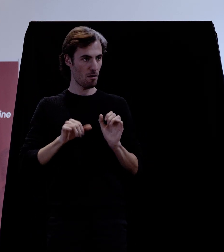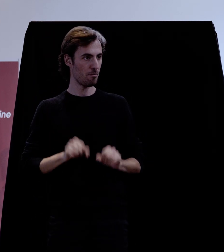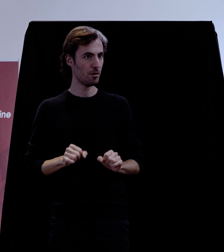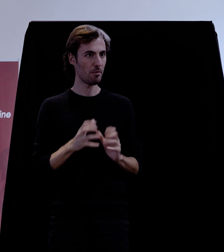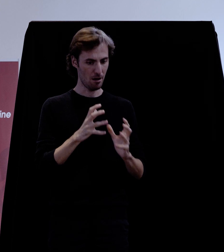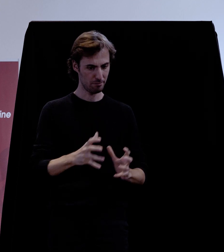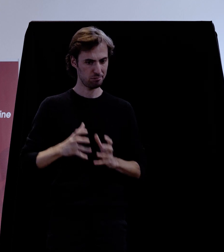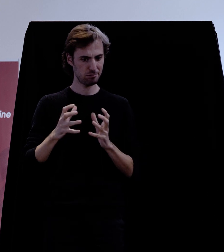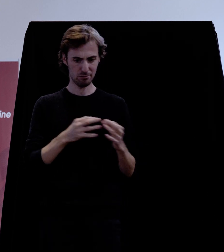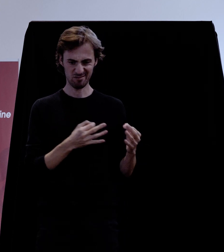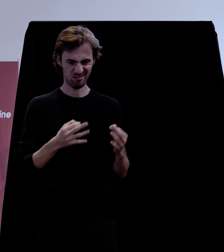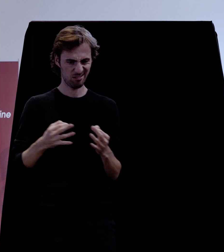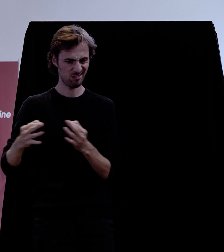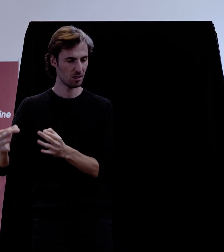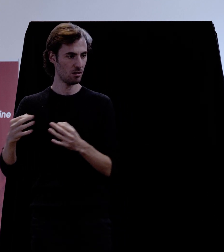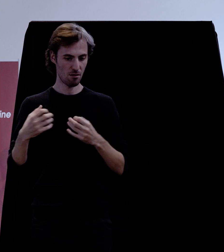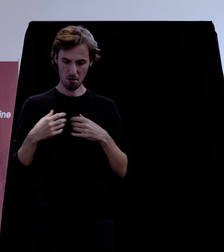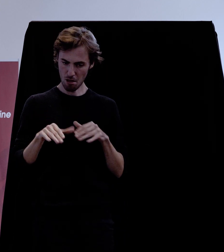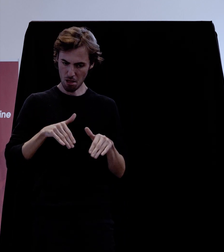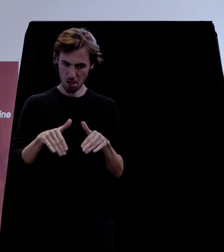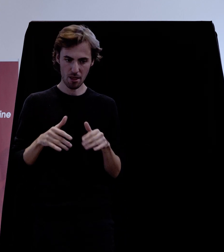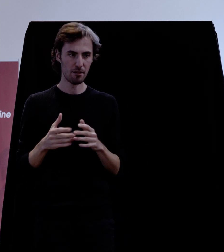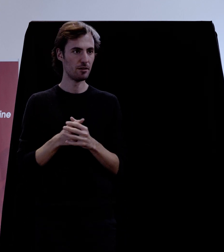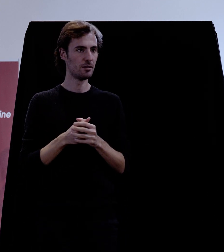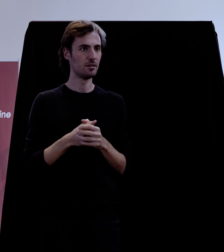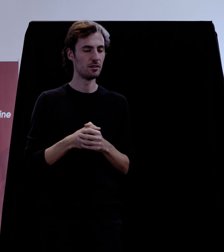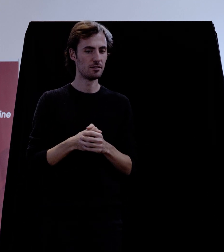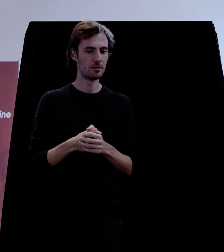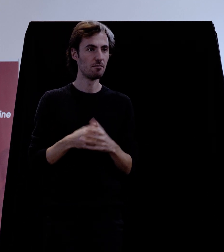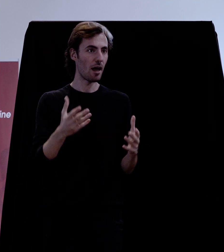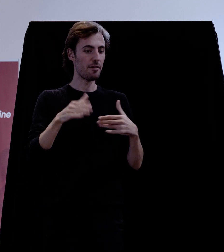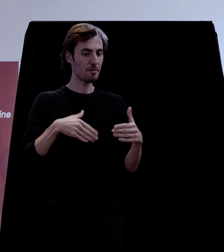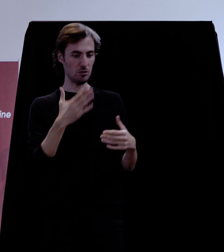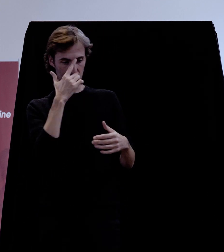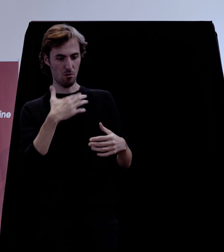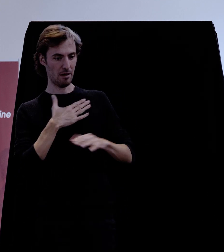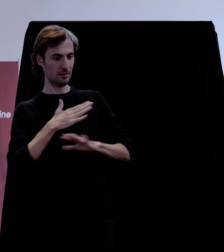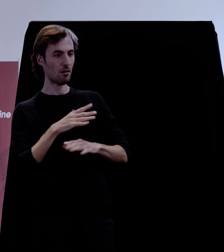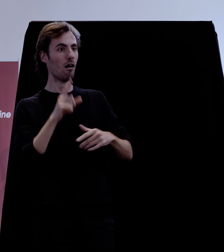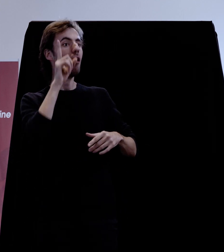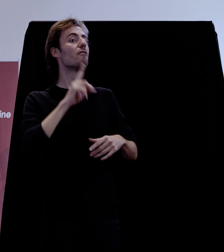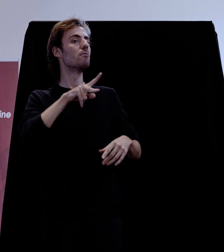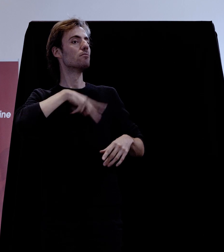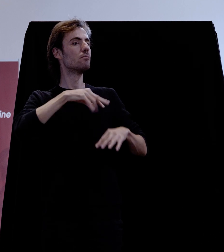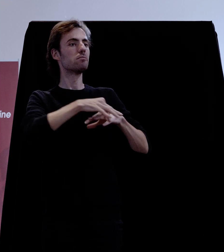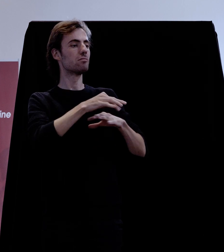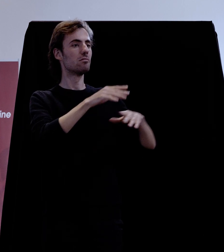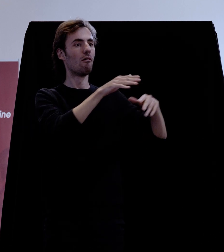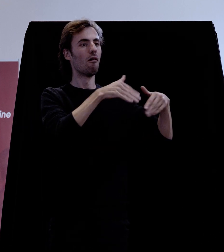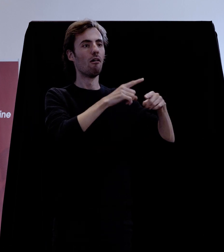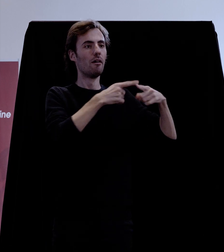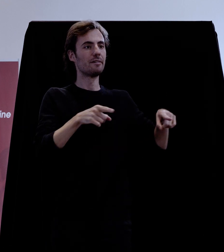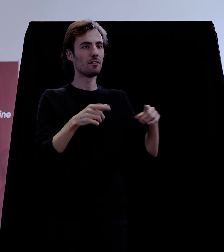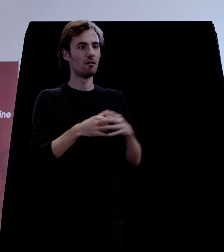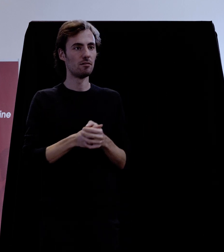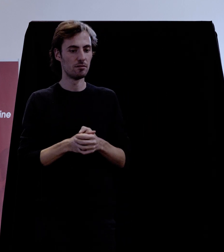for my wife. She's always saying, "Oh, we have to do things just when you want to do them because it's part of your routine."